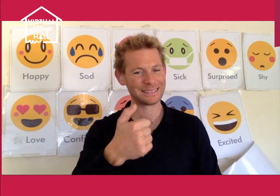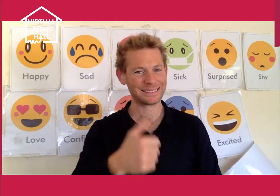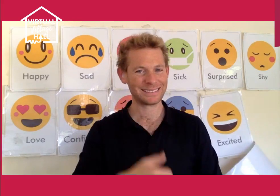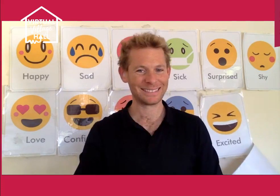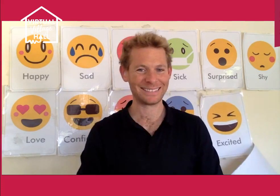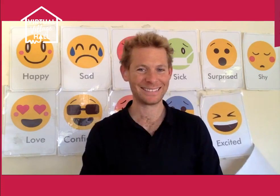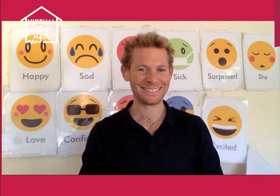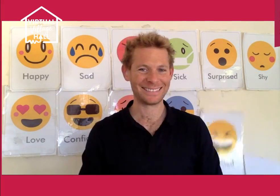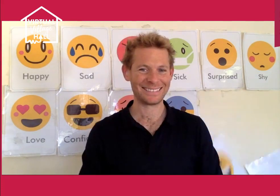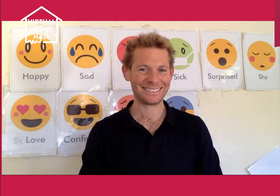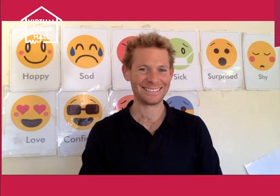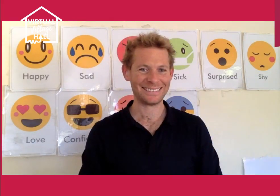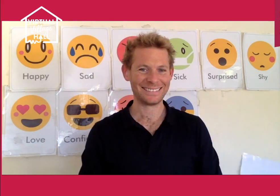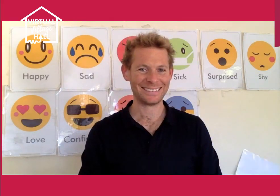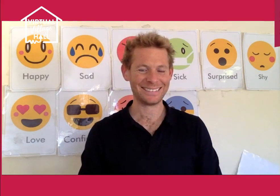Now, number six. Uh-oh.